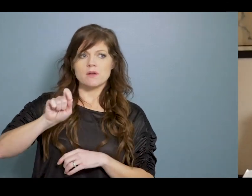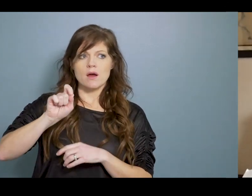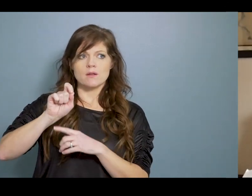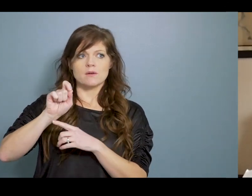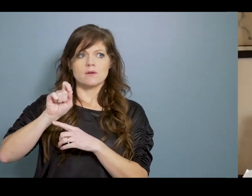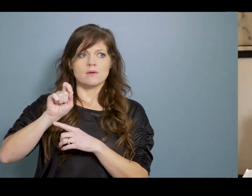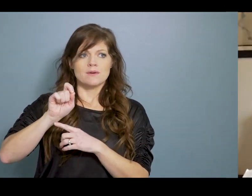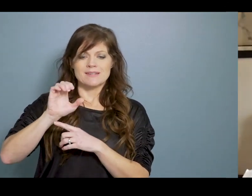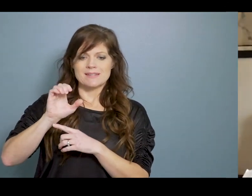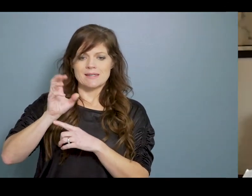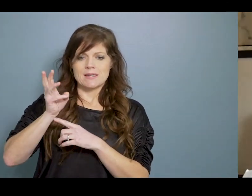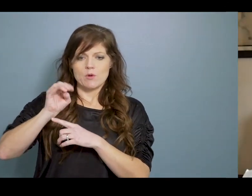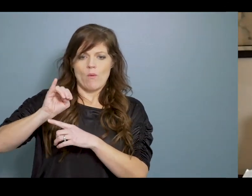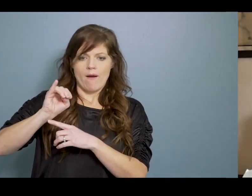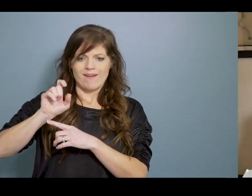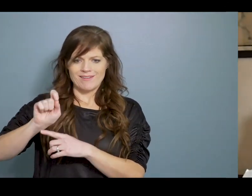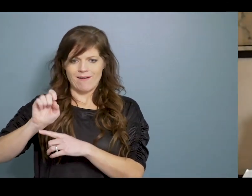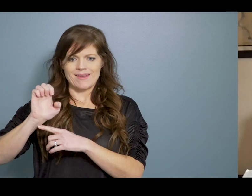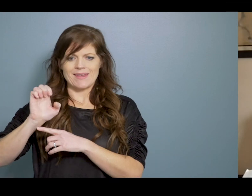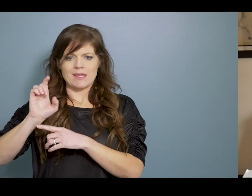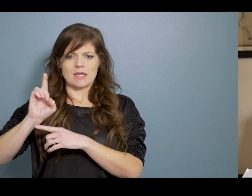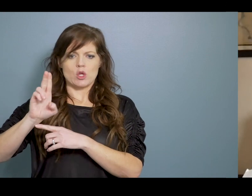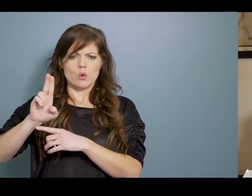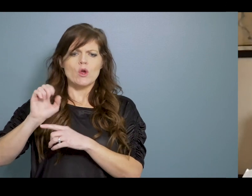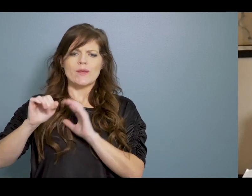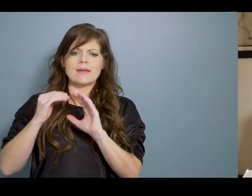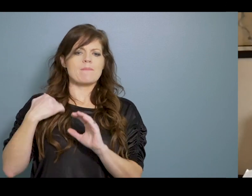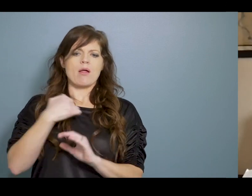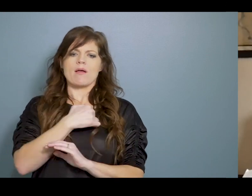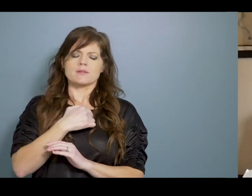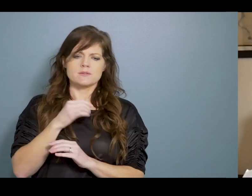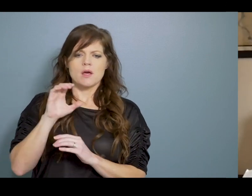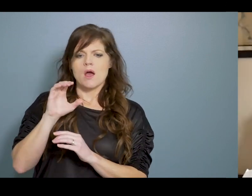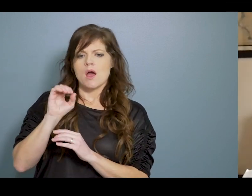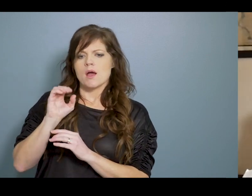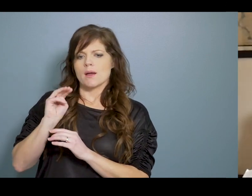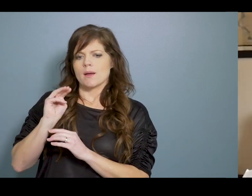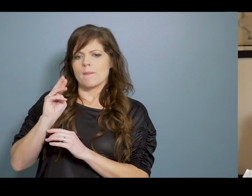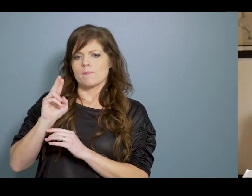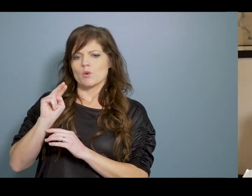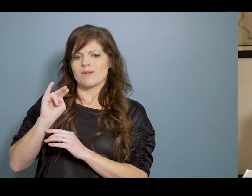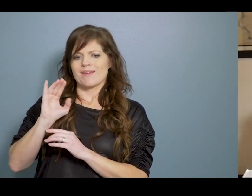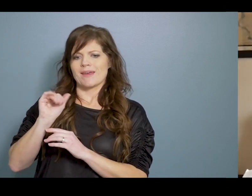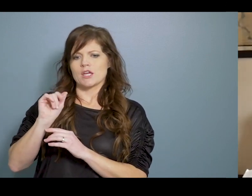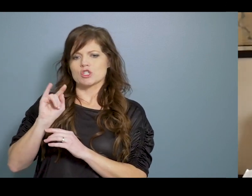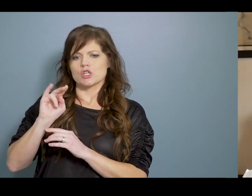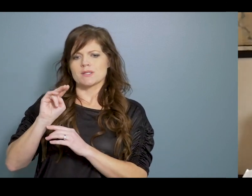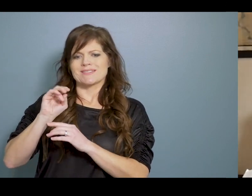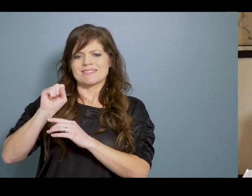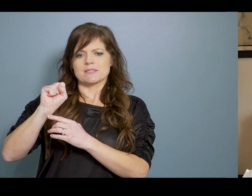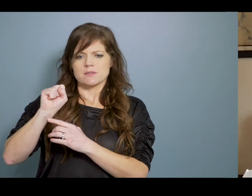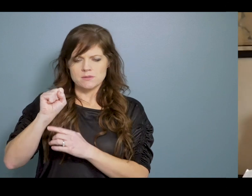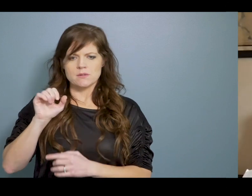communications@cwi.edu. I'm sure any of the cabinet members, you can email us collectively or individually as well. We're happy to take those and